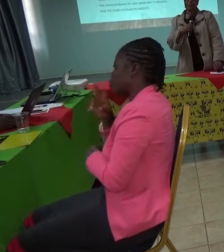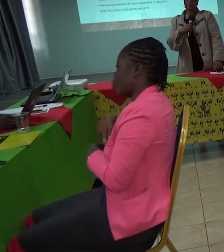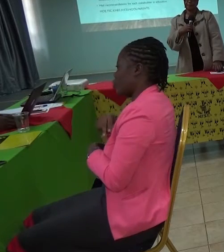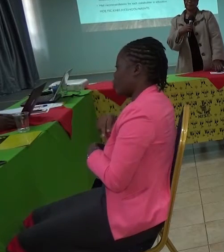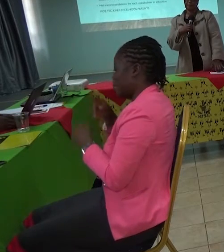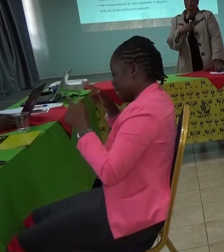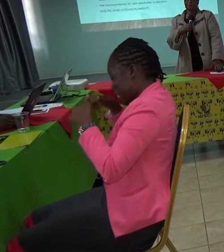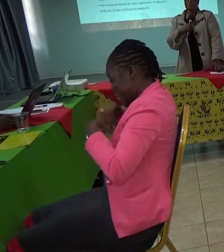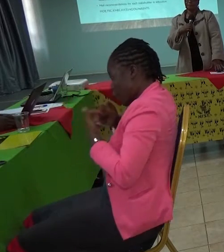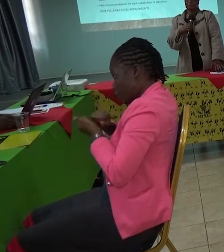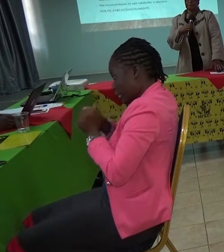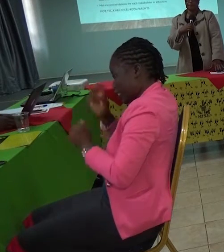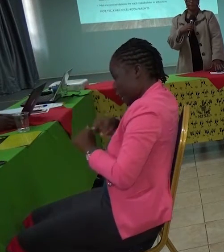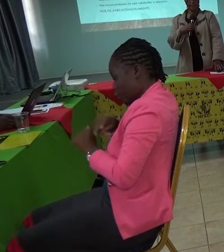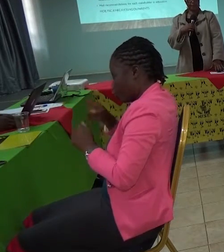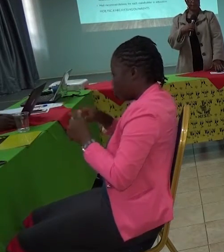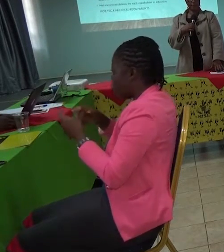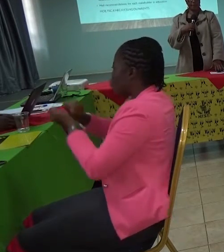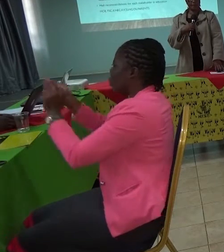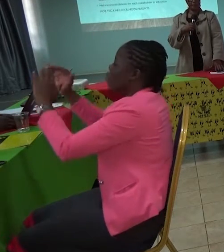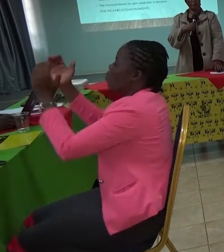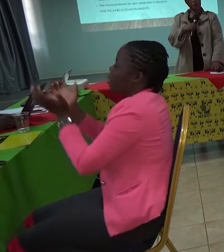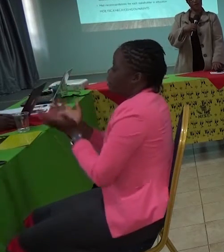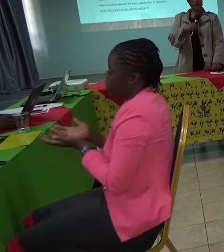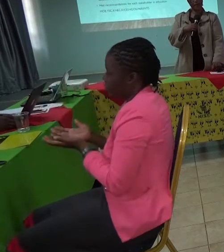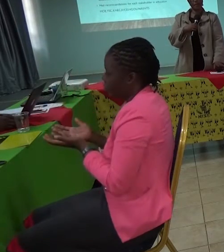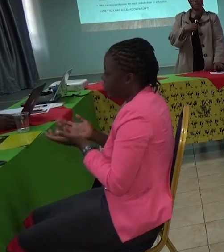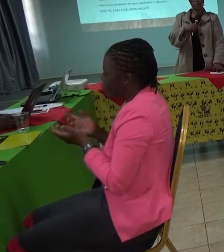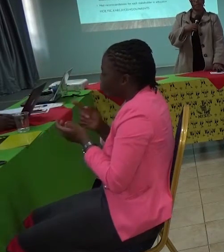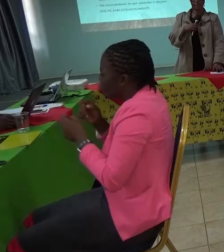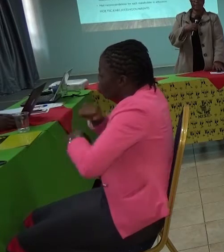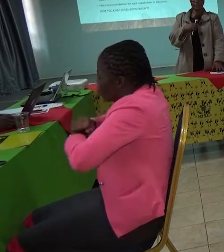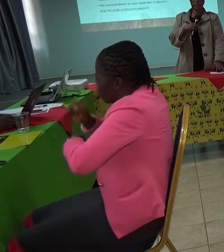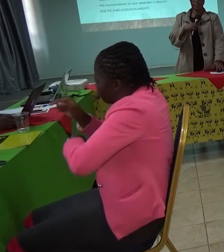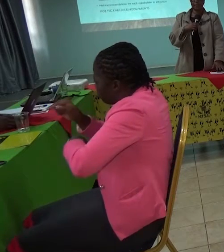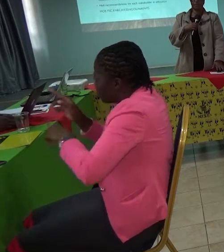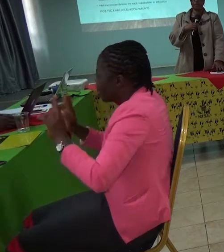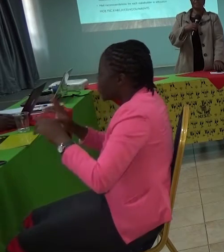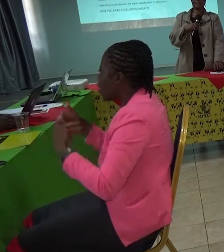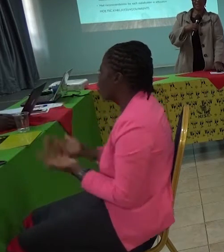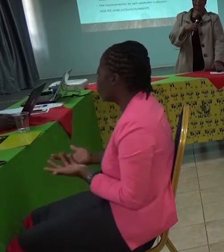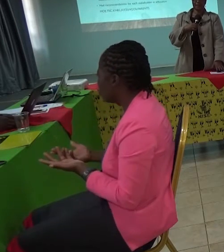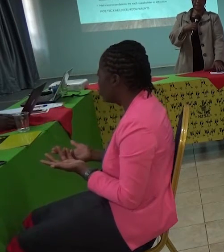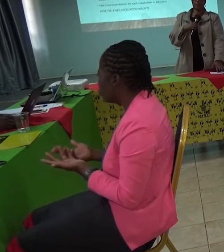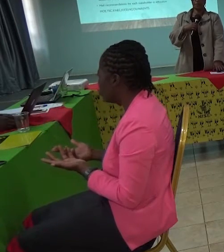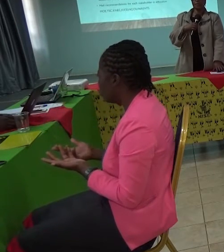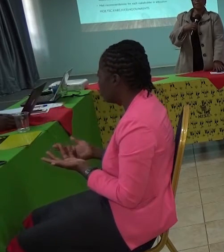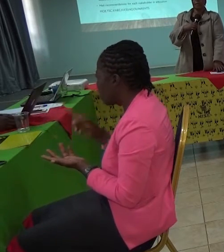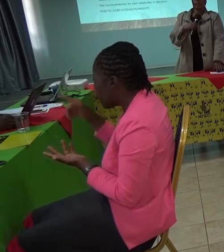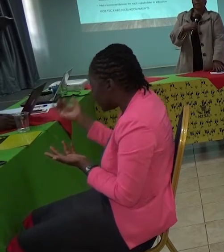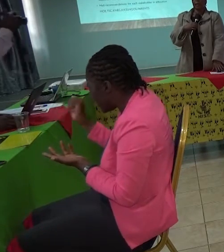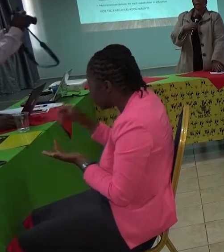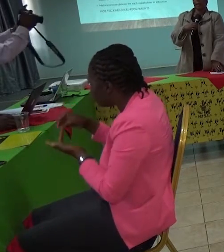the world. That's a fact. How ready are the schools for this child?